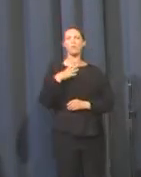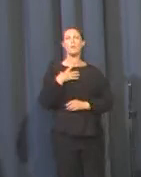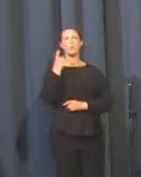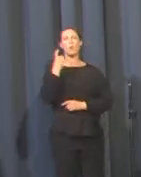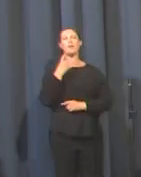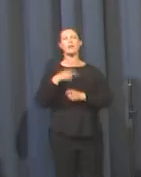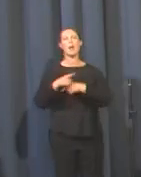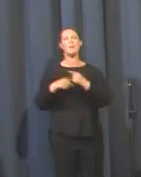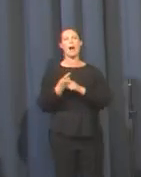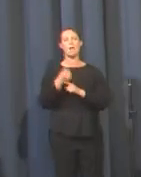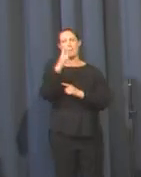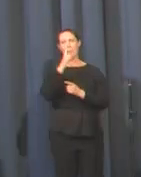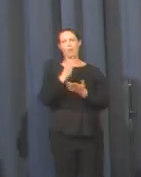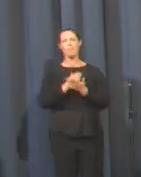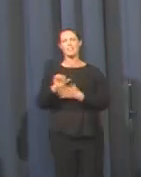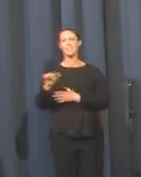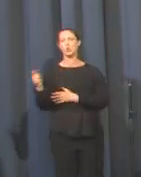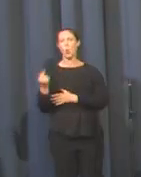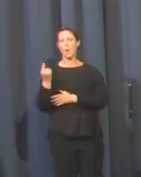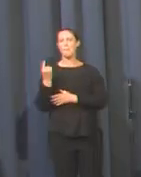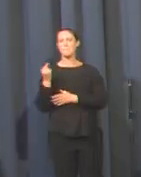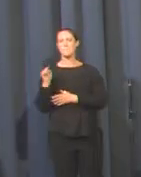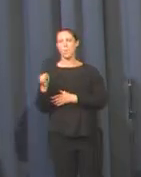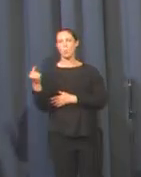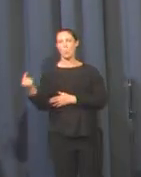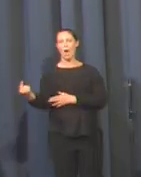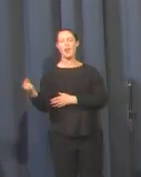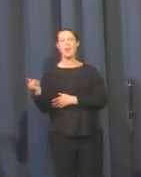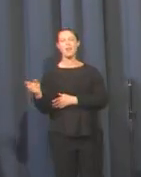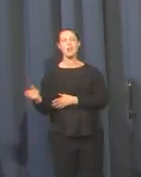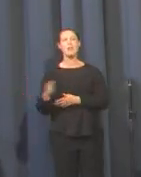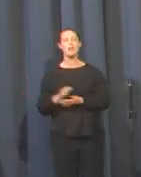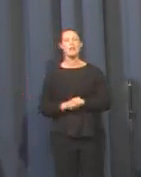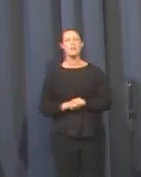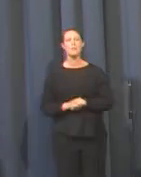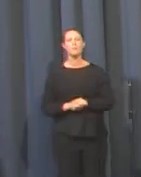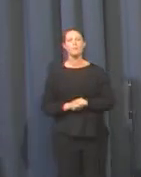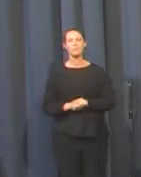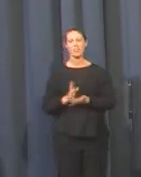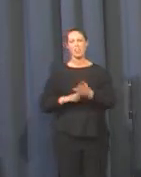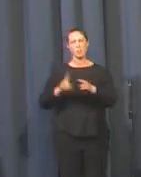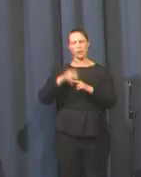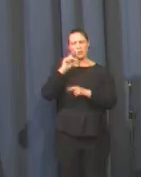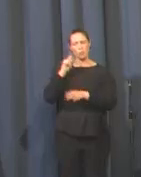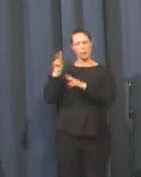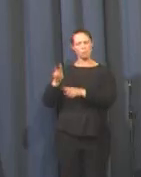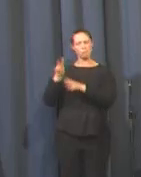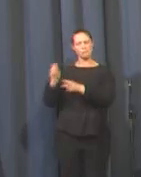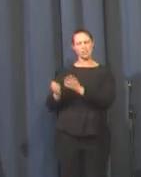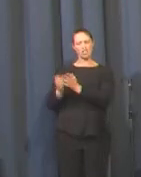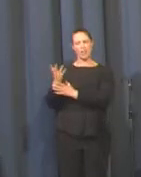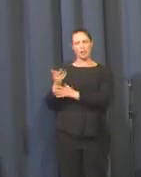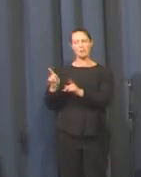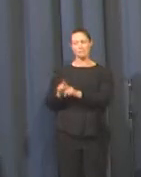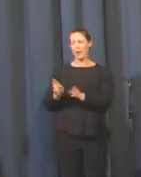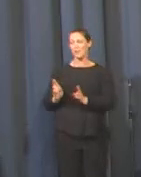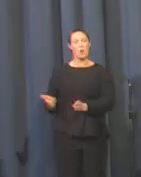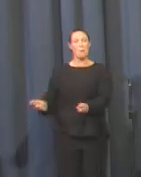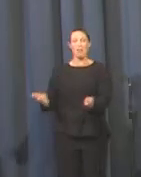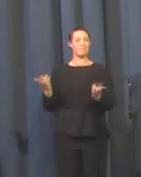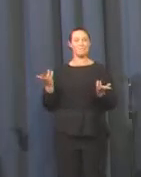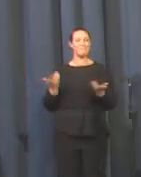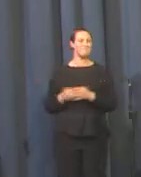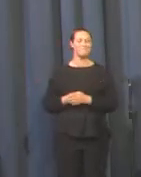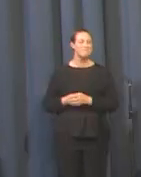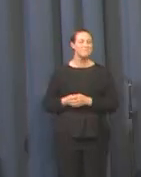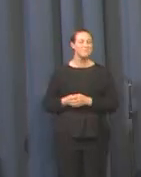with a level of 0.1, obviously the parents will be monitoring that child's development like they normally would.